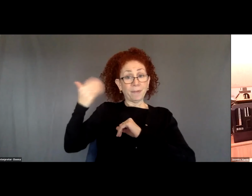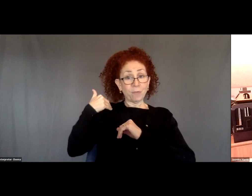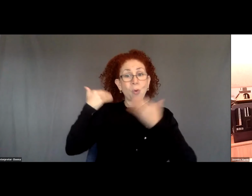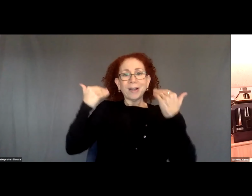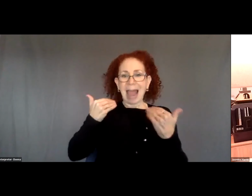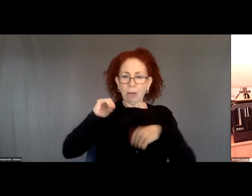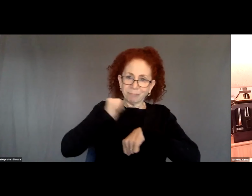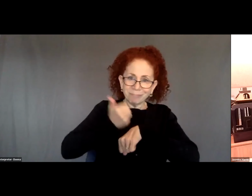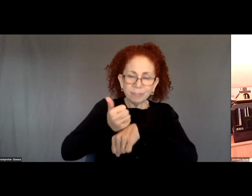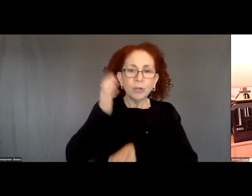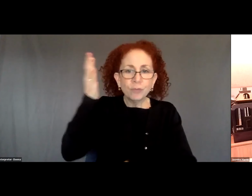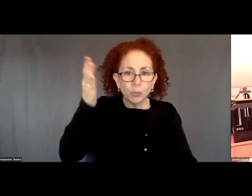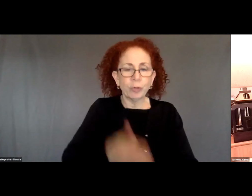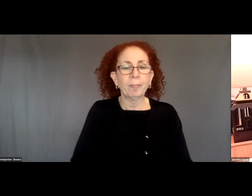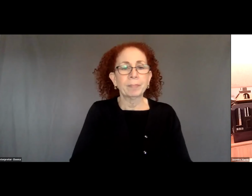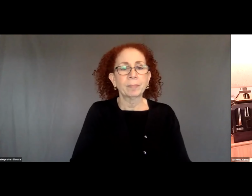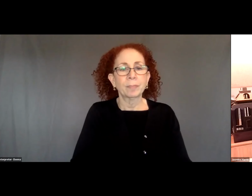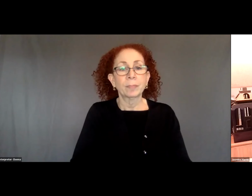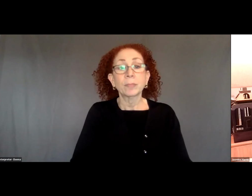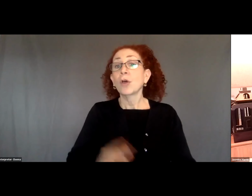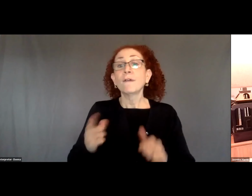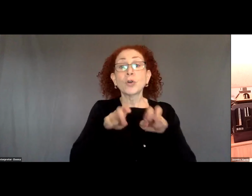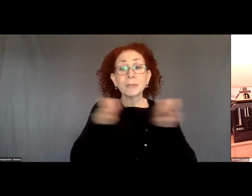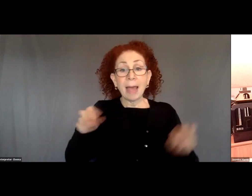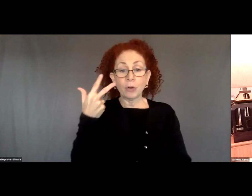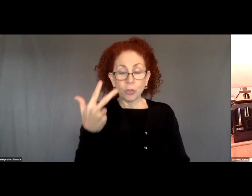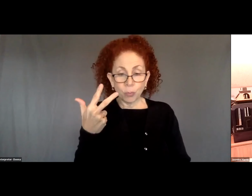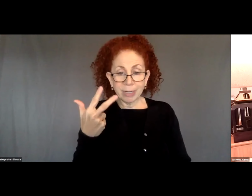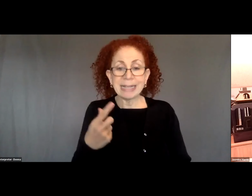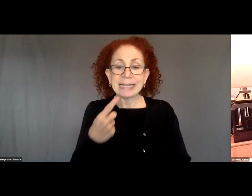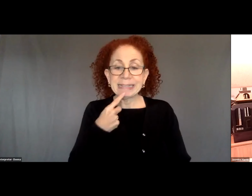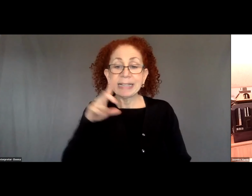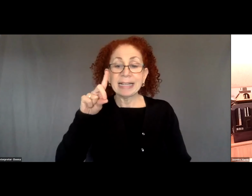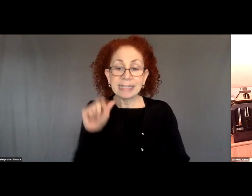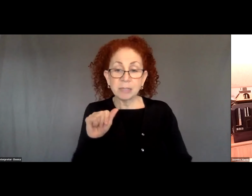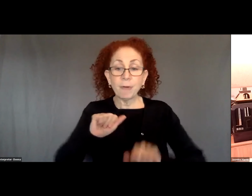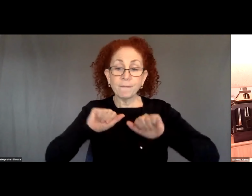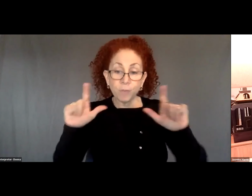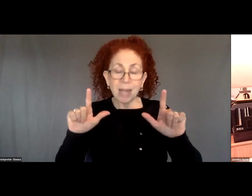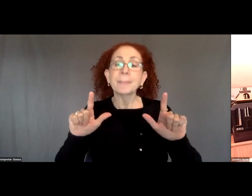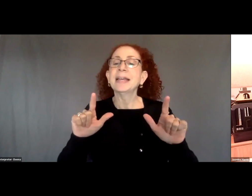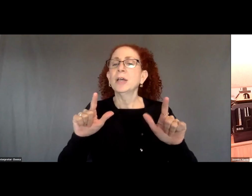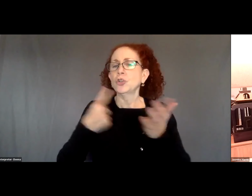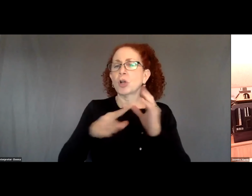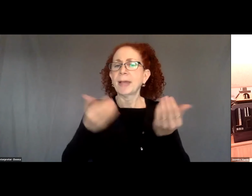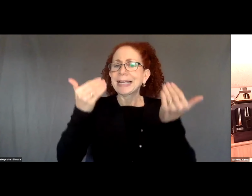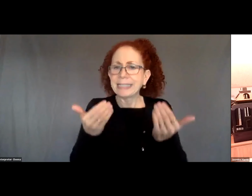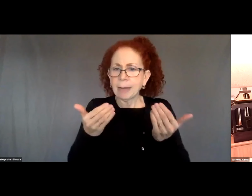and the future. First up, panel three situates the disability frame in contemporary law and